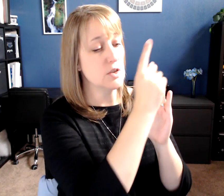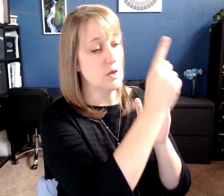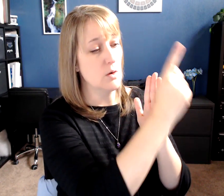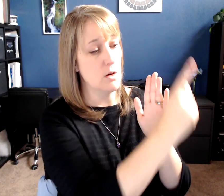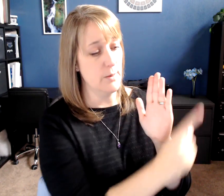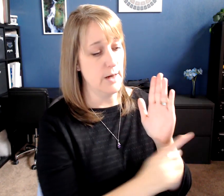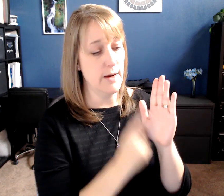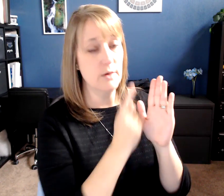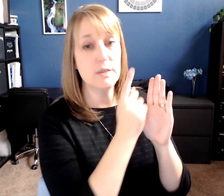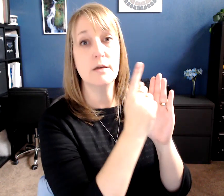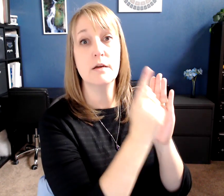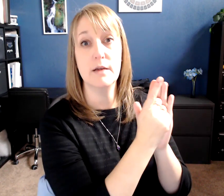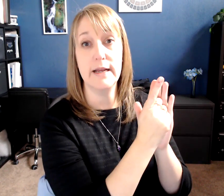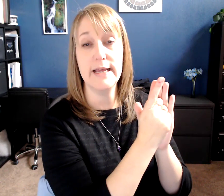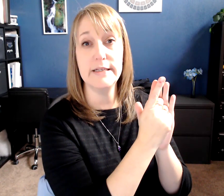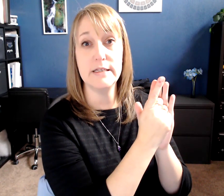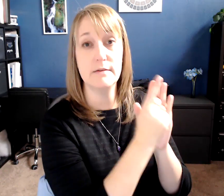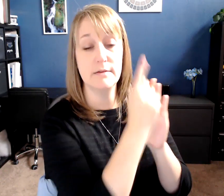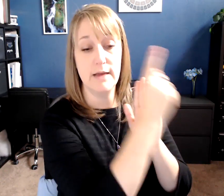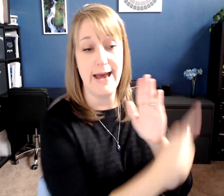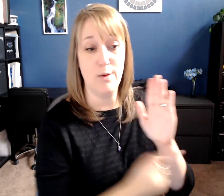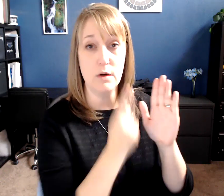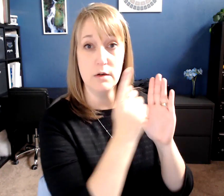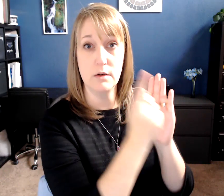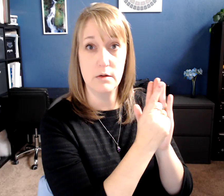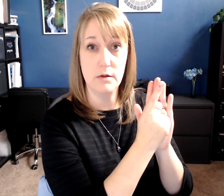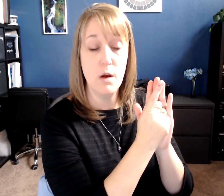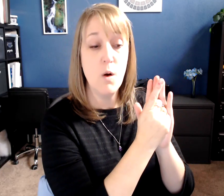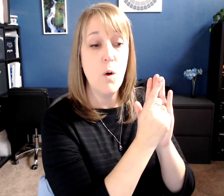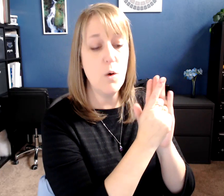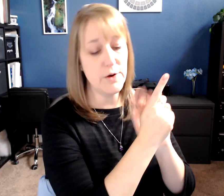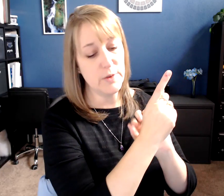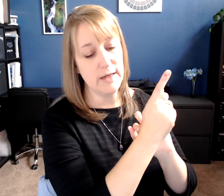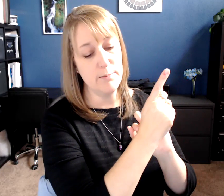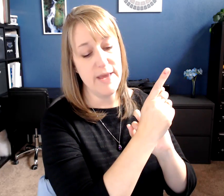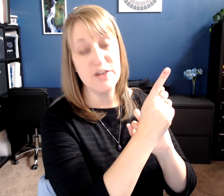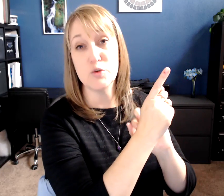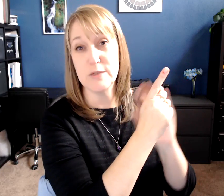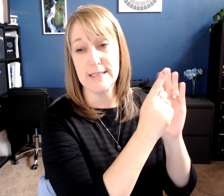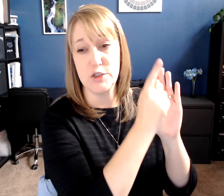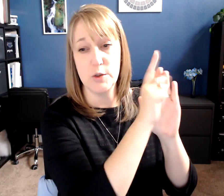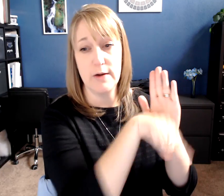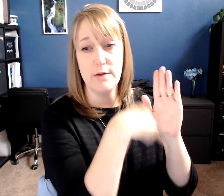just go all the way around and hit hour, or you can bend your wrist as you go around.